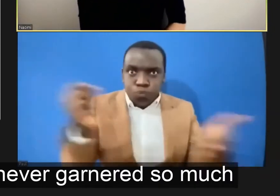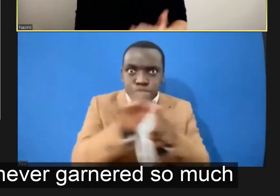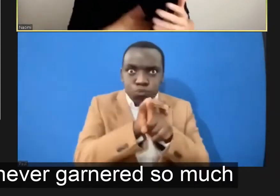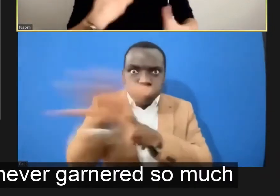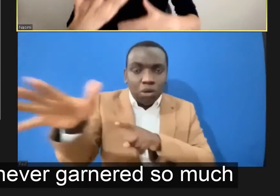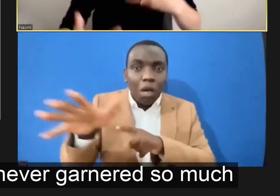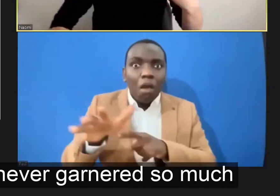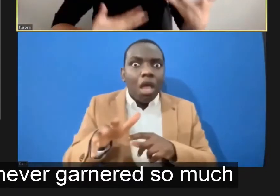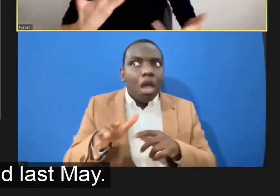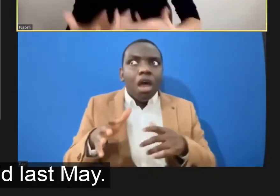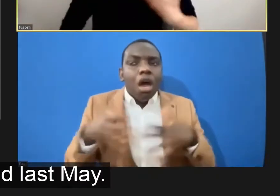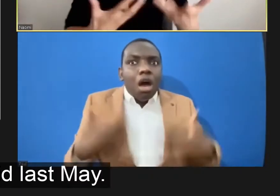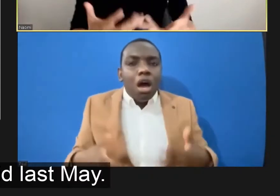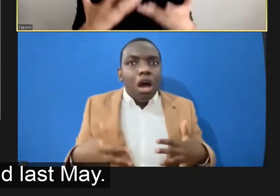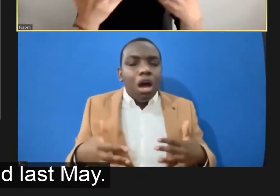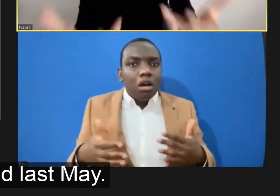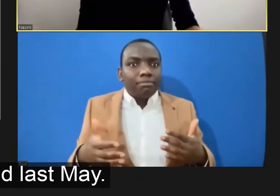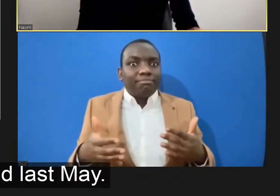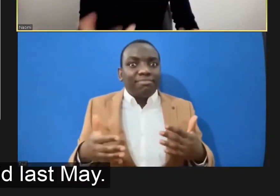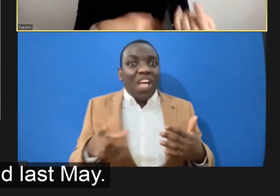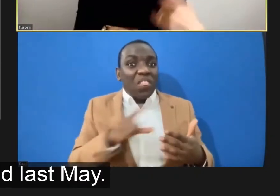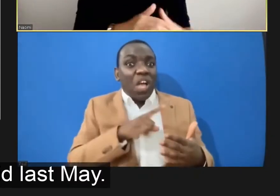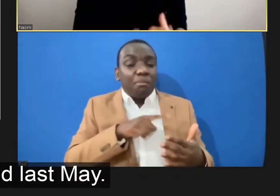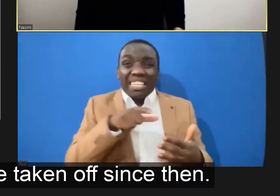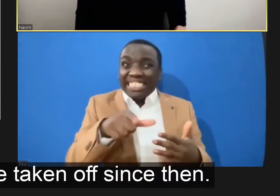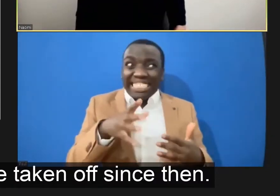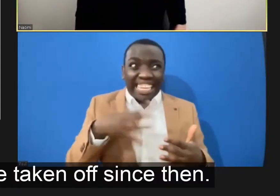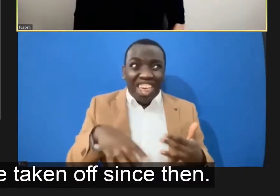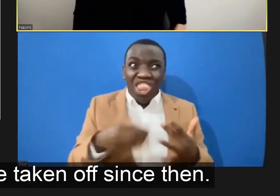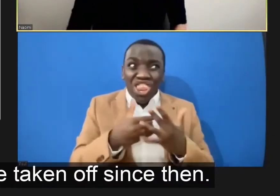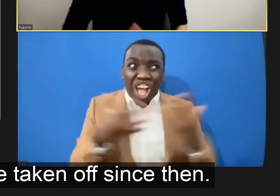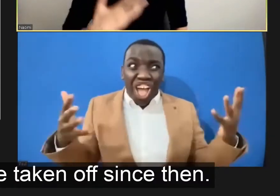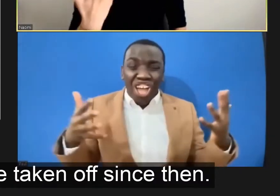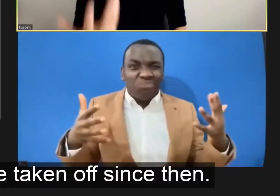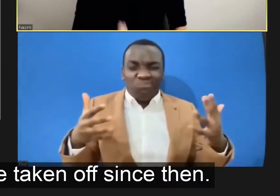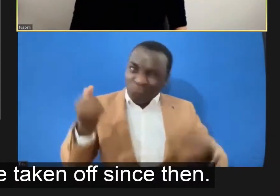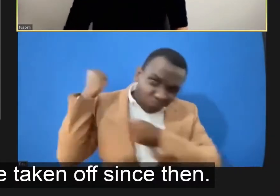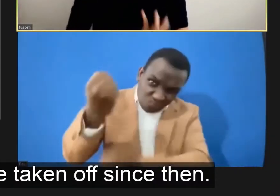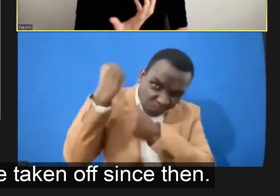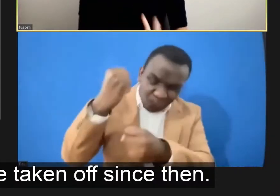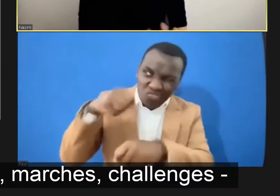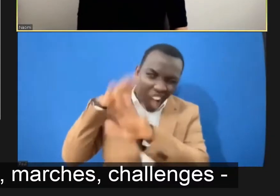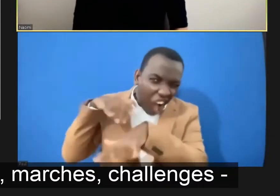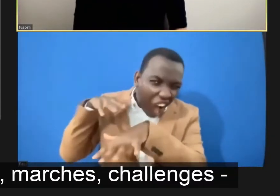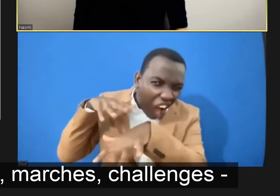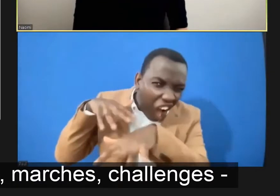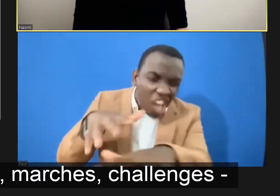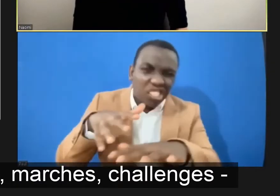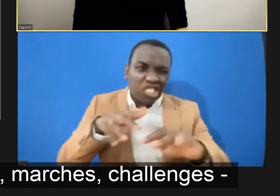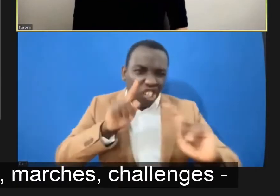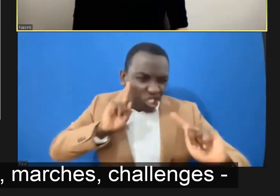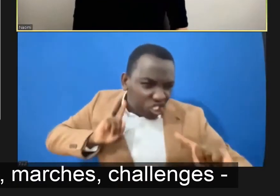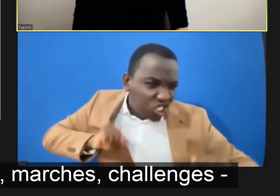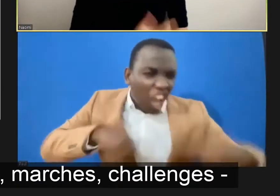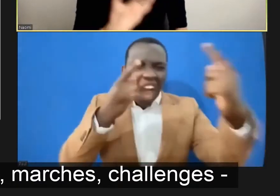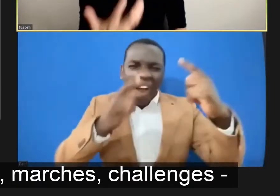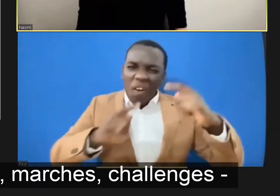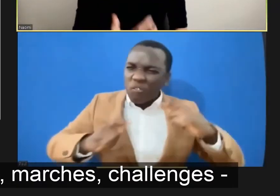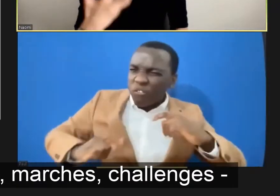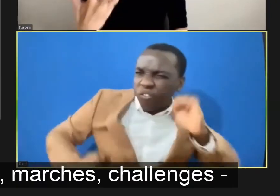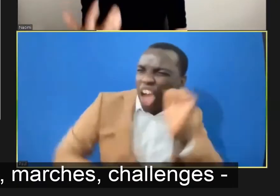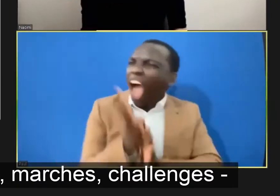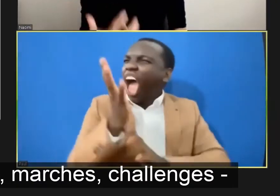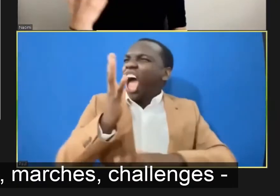had never garnered so much attention as it did last May. And it really seems to have taken off since then. There have been campaigns,